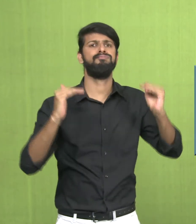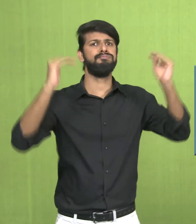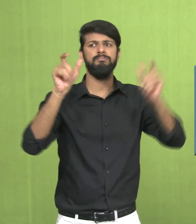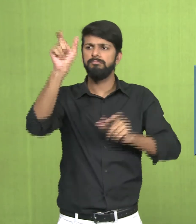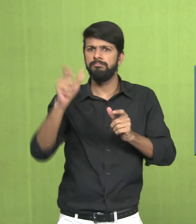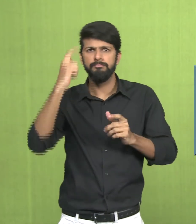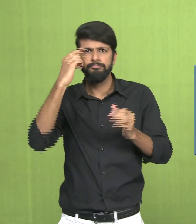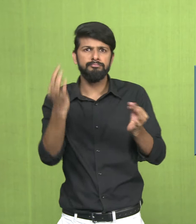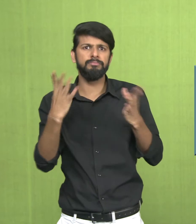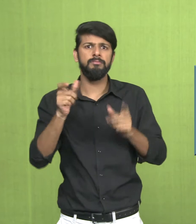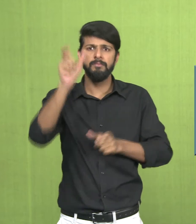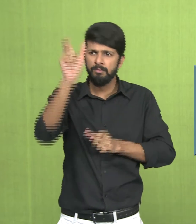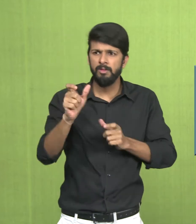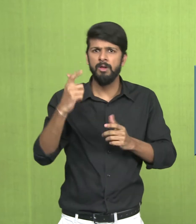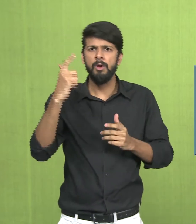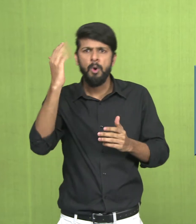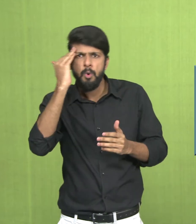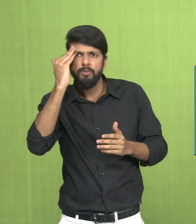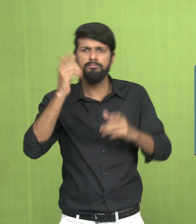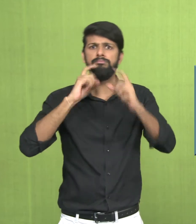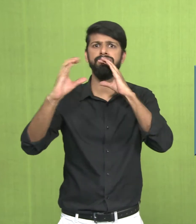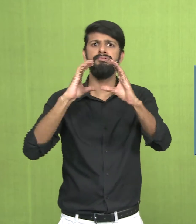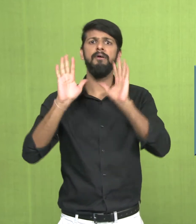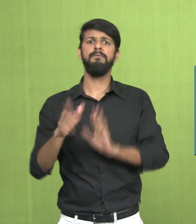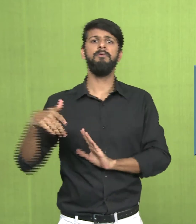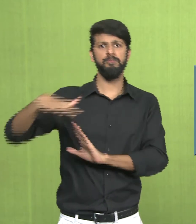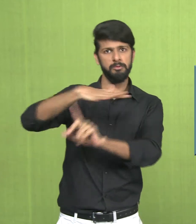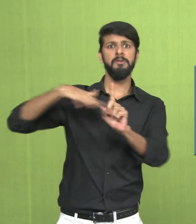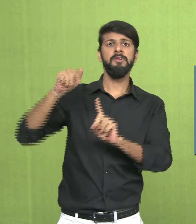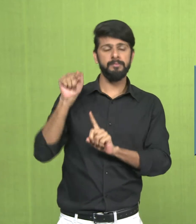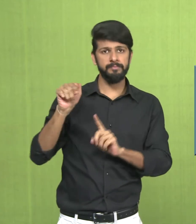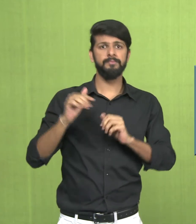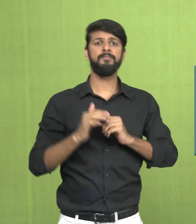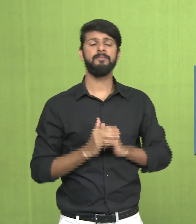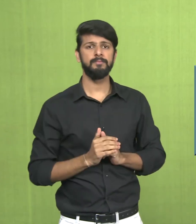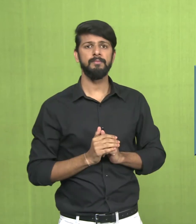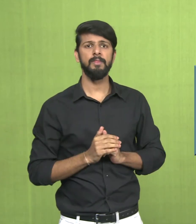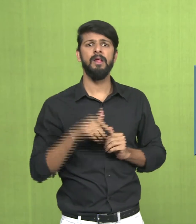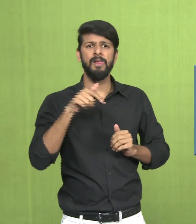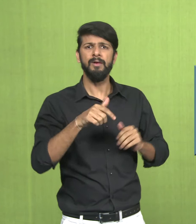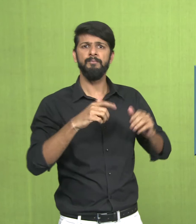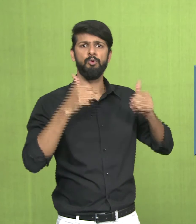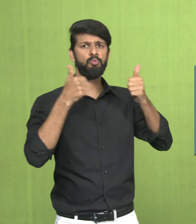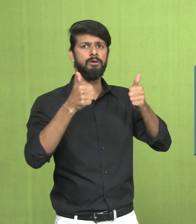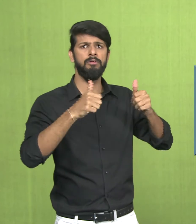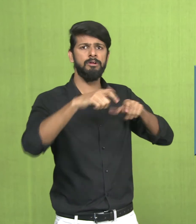The civilization, the people, the culture, the kind of conversations they had, the kind of understanding